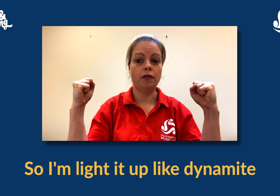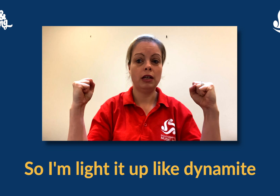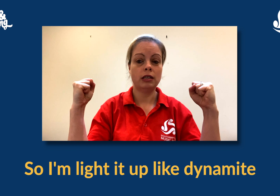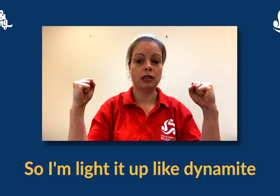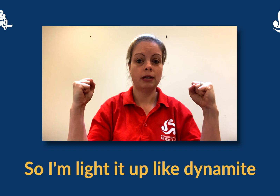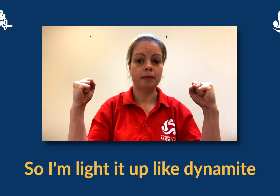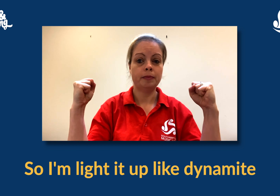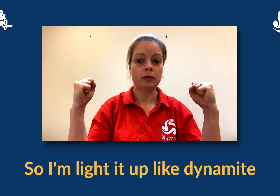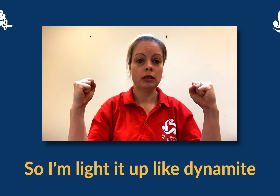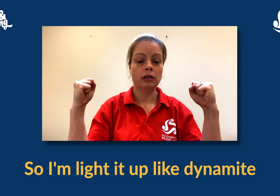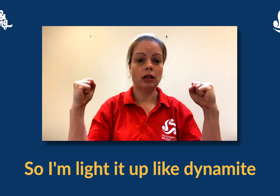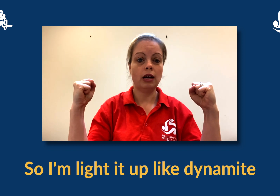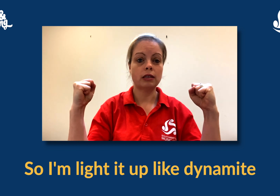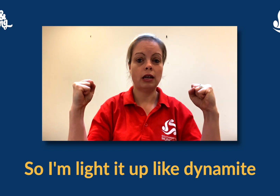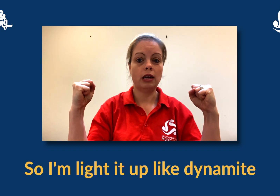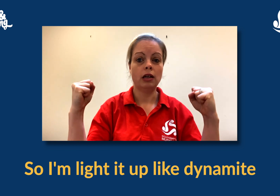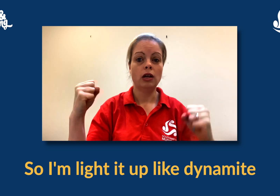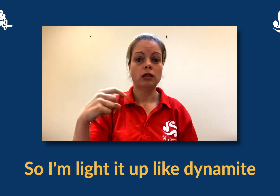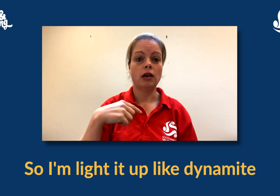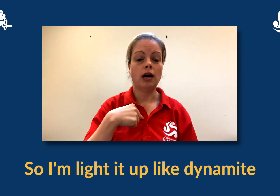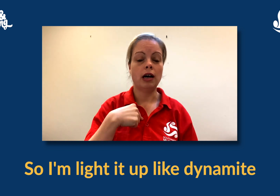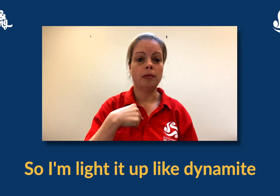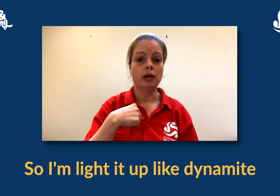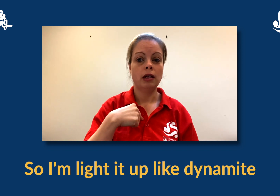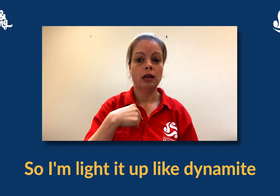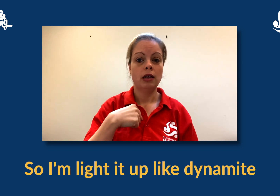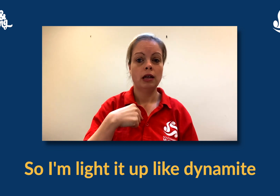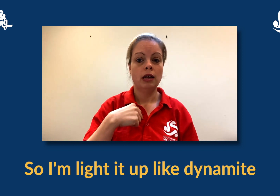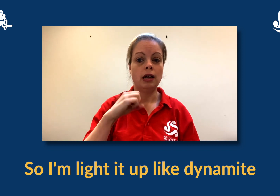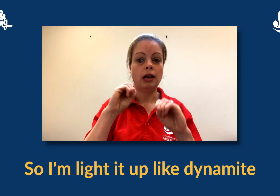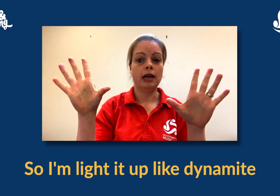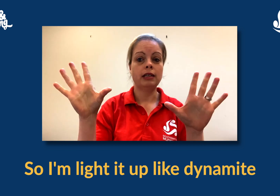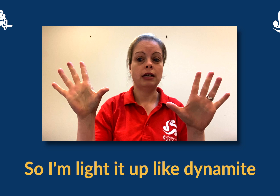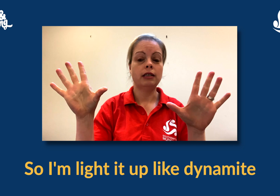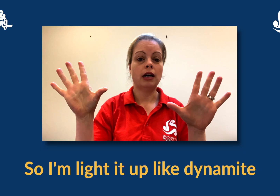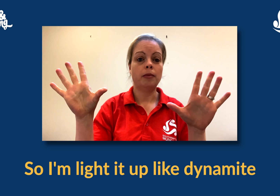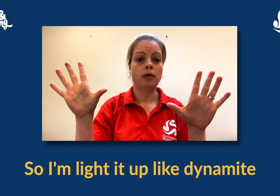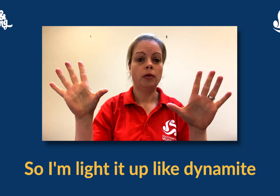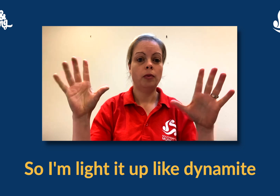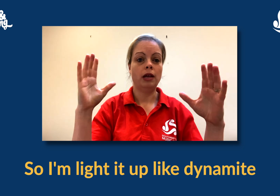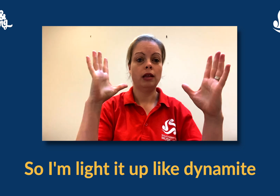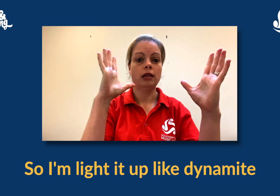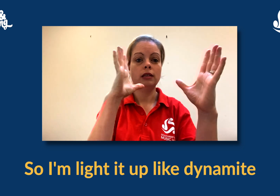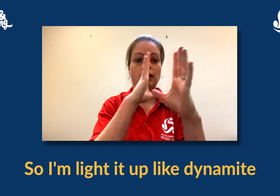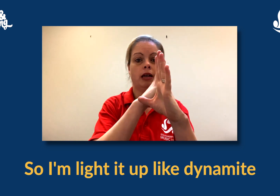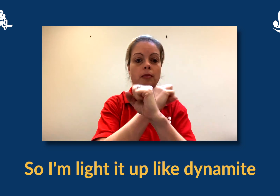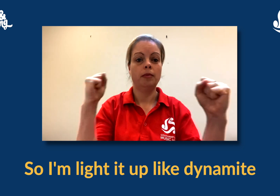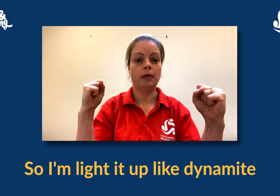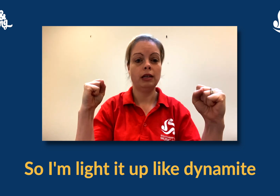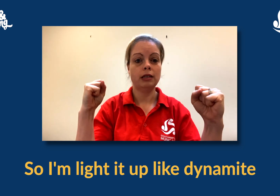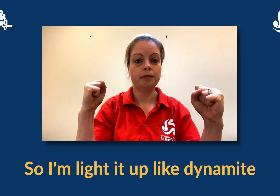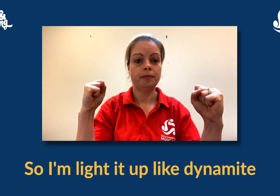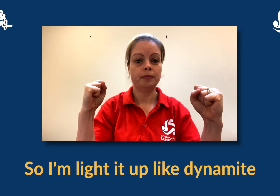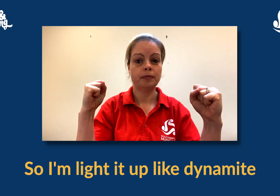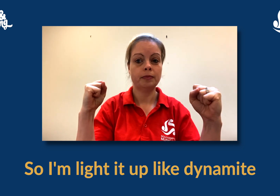with your fists. So the last line, so I'm light it up with